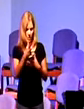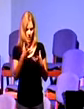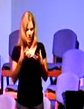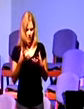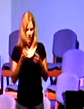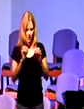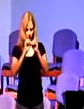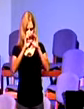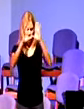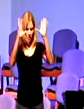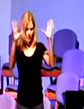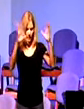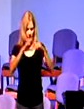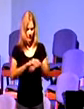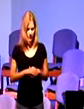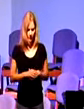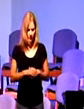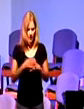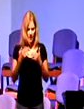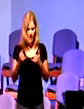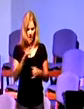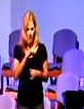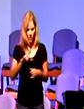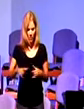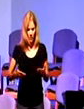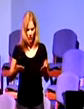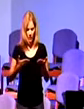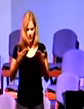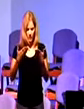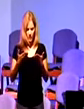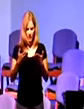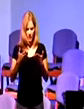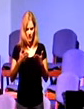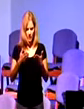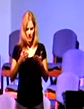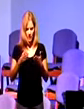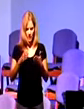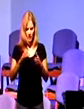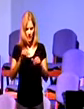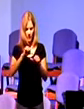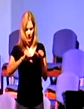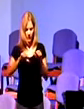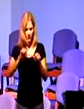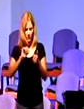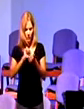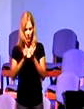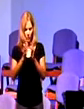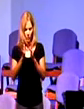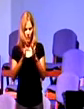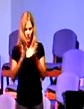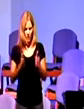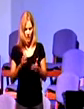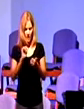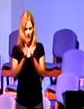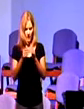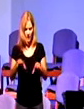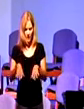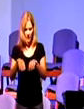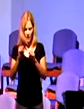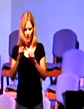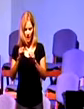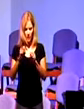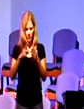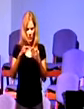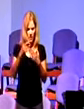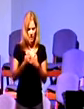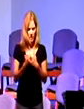desire and her vision. Now, Lord, we lift up this chapter of the Fellowship of Christian Athletes that has taken this over.